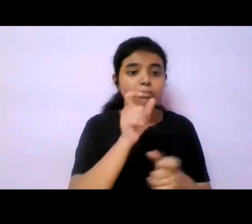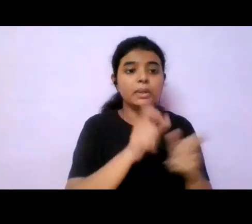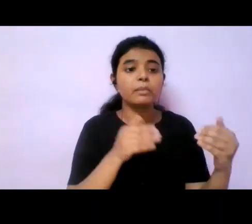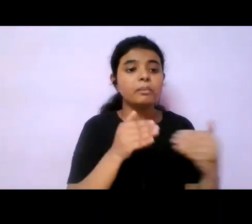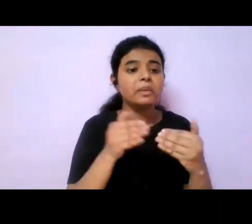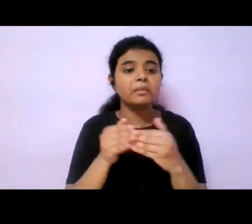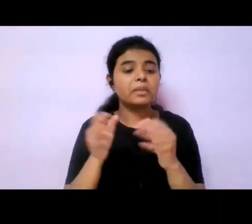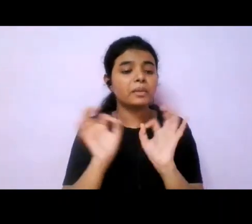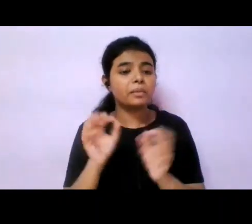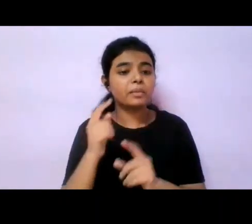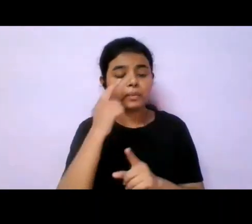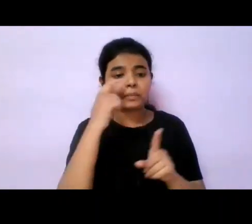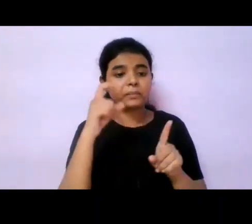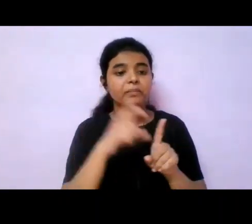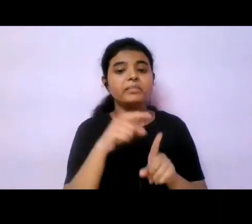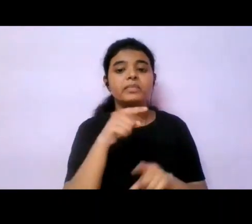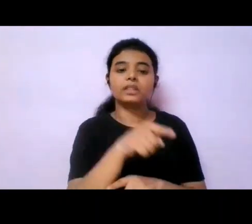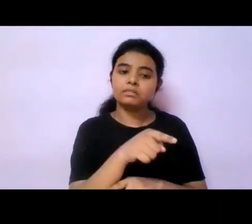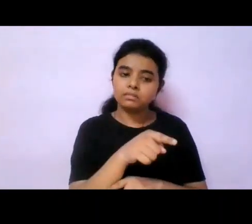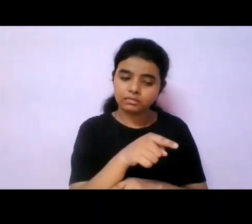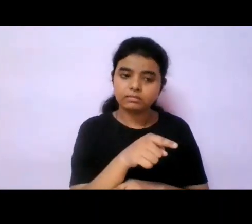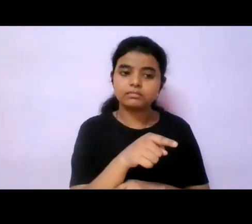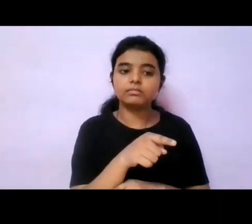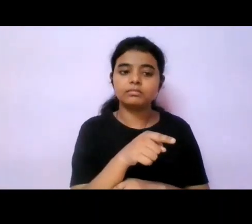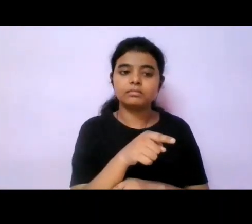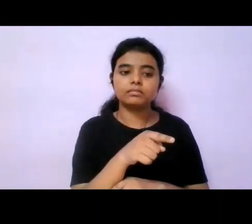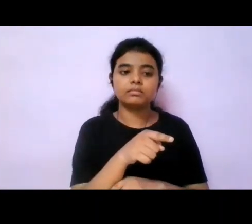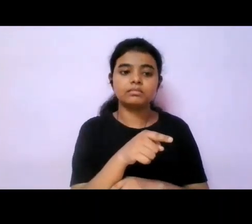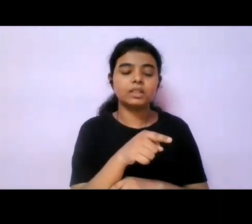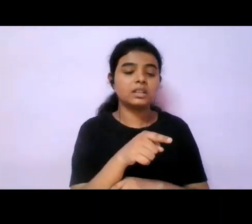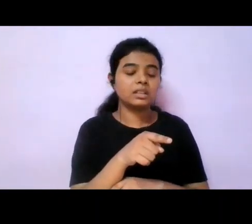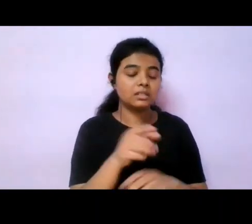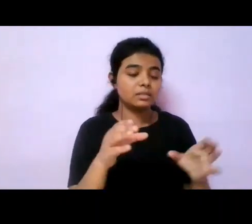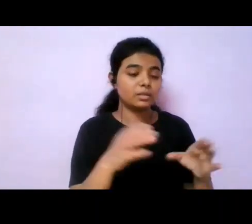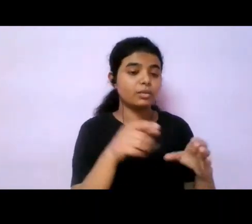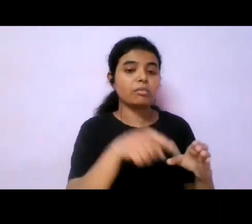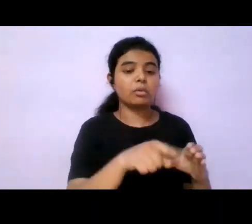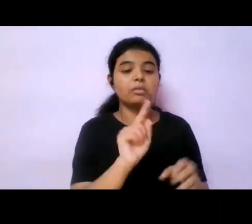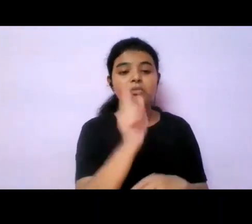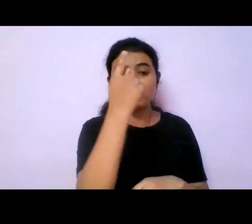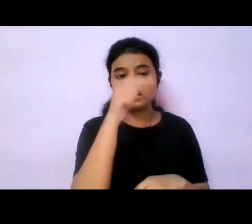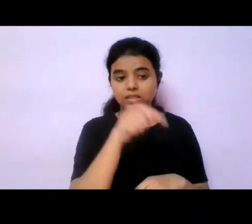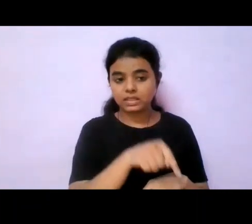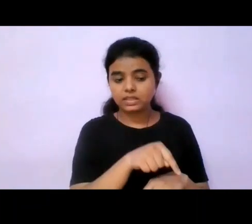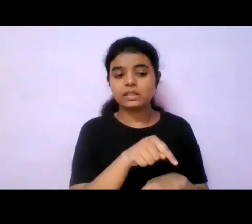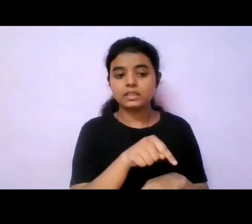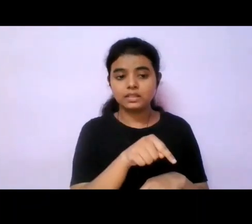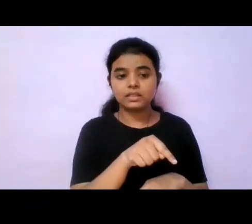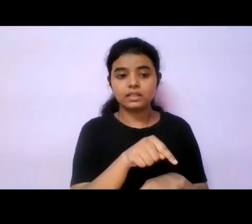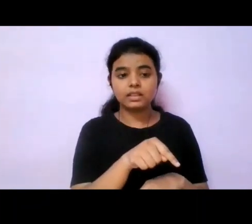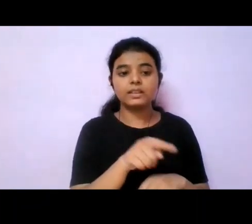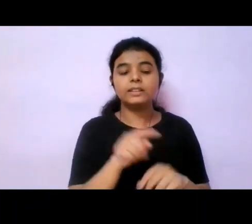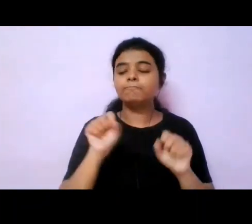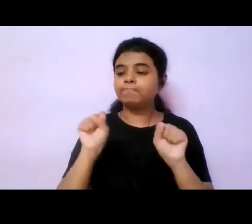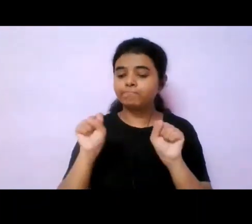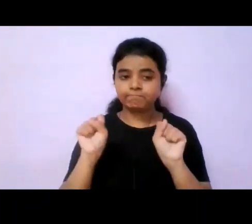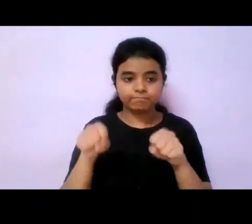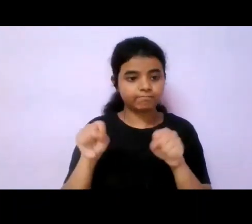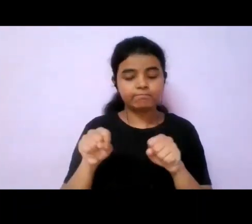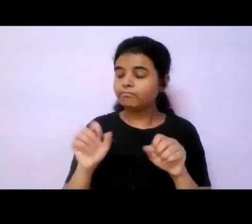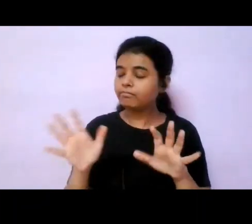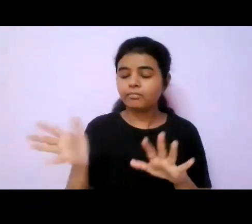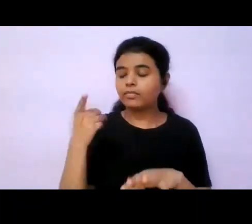Dorothy is the chair of People First group. Right, Dorothy announces, let's go and get